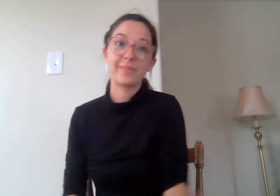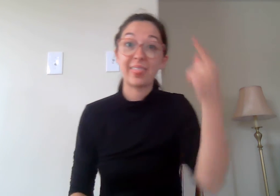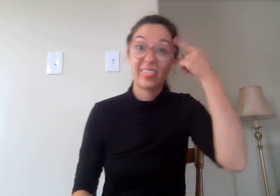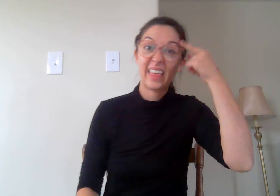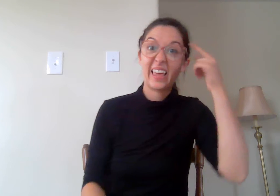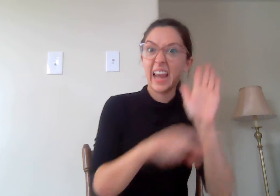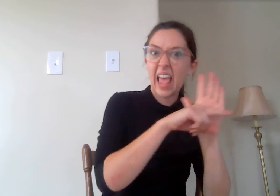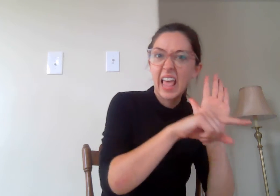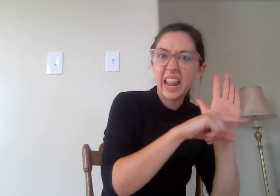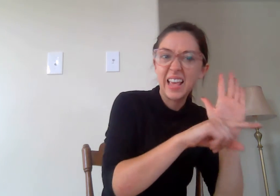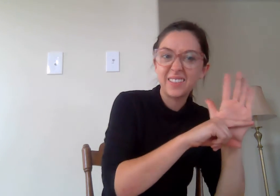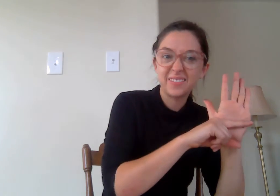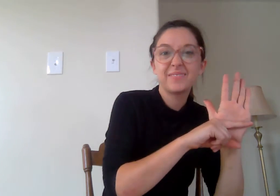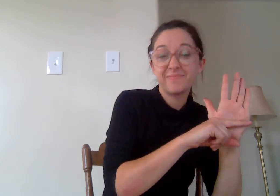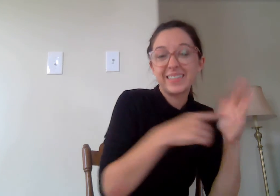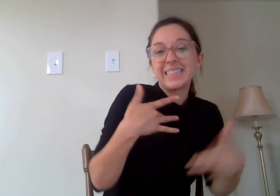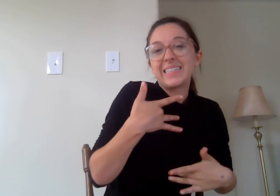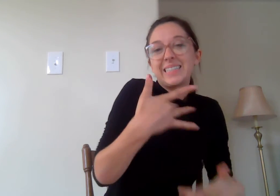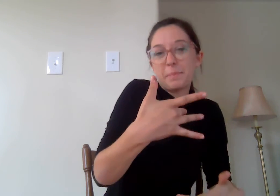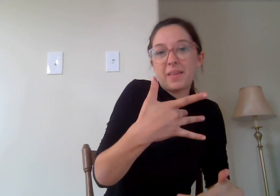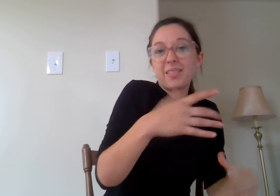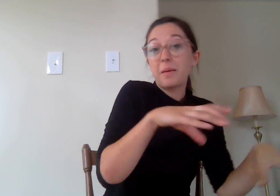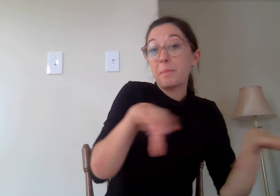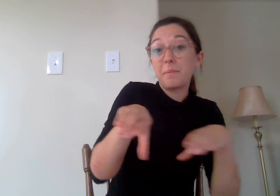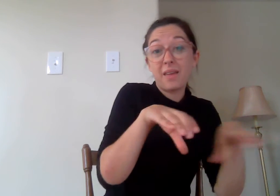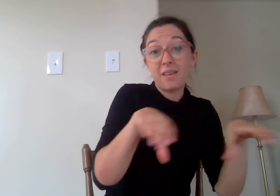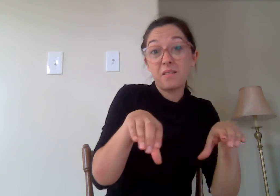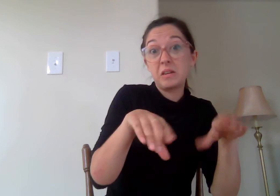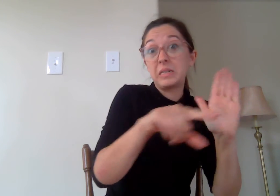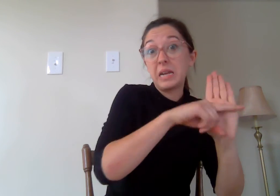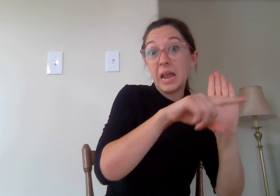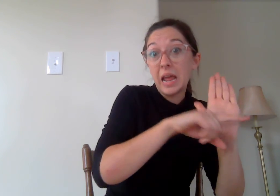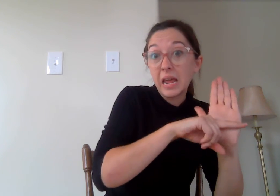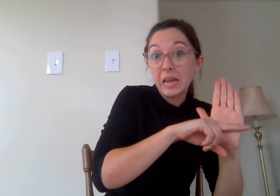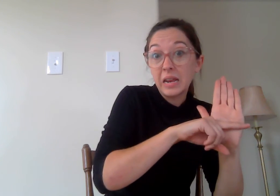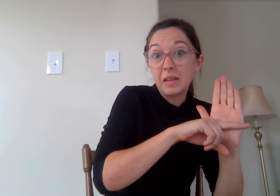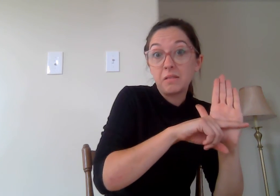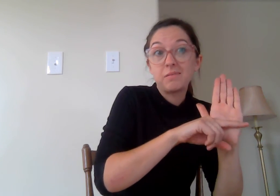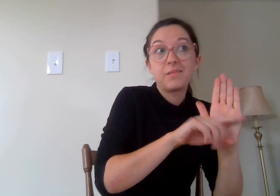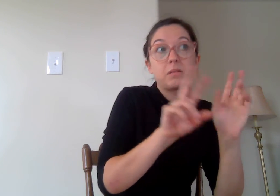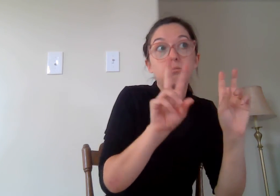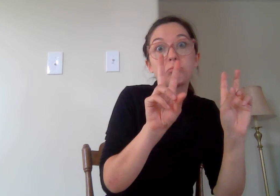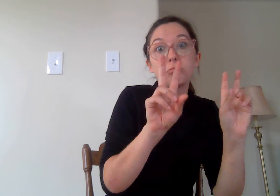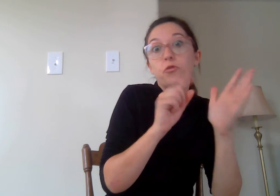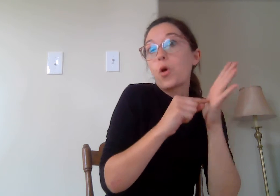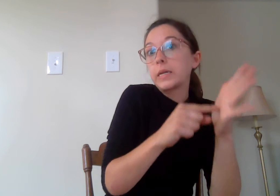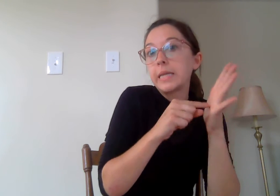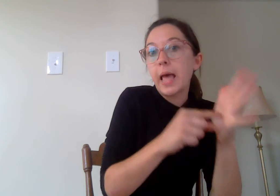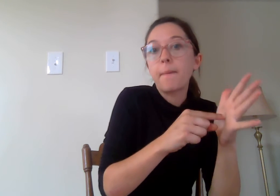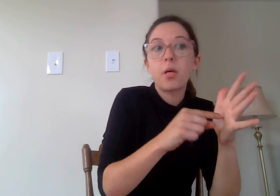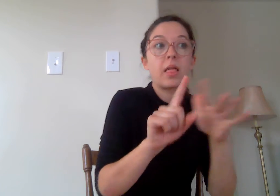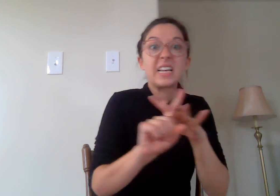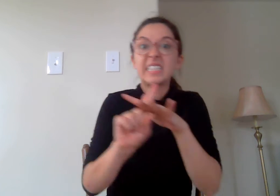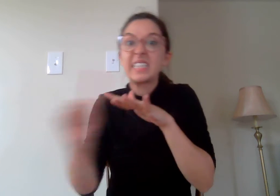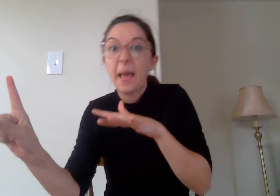obviously, you may choose more of an escape behavior or a protection behavior, and may have more feelings of